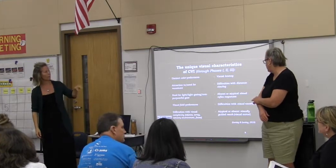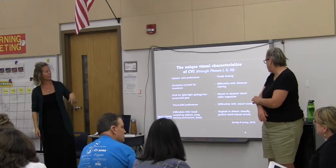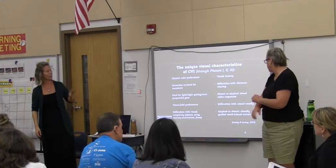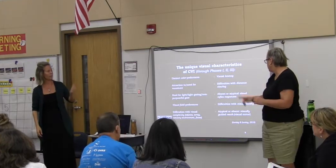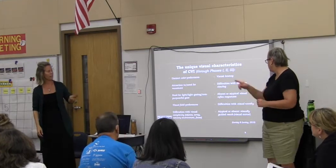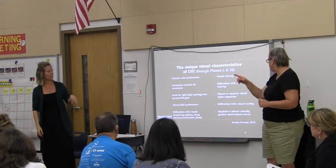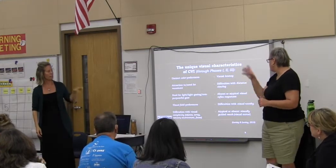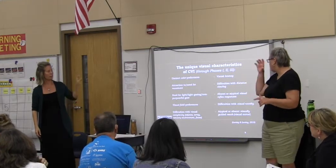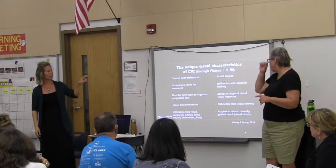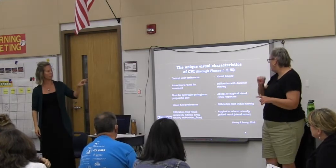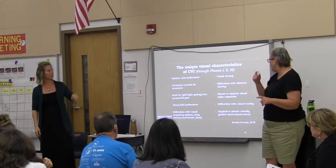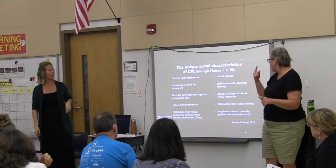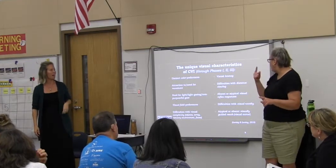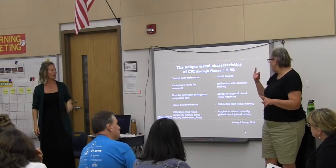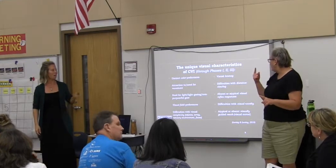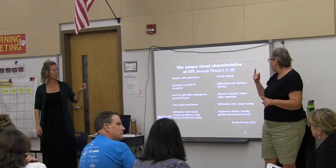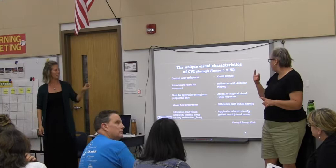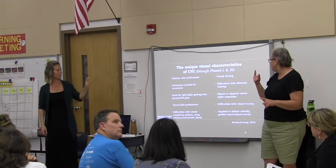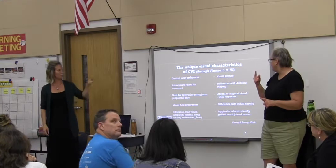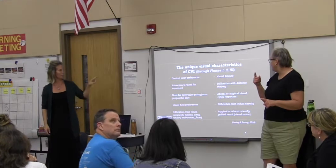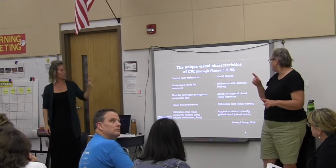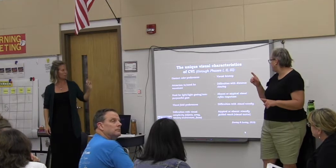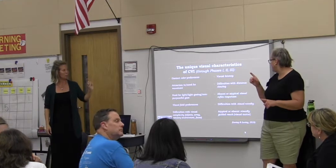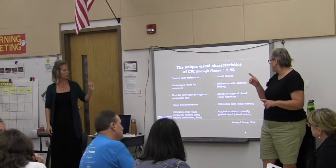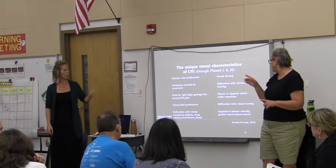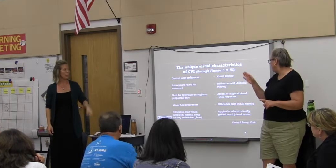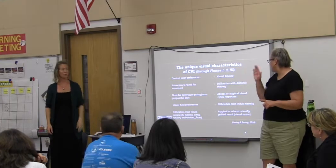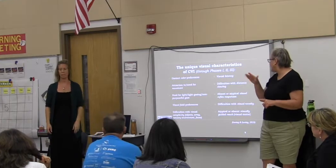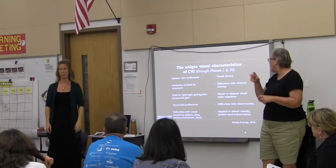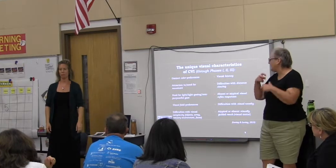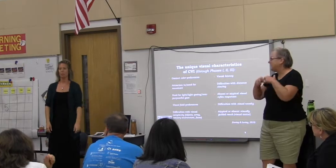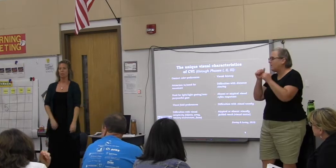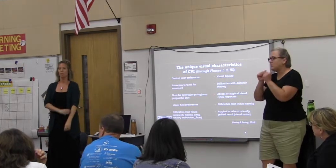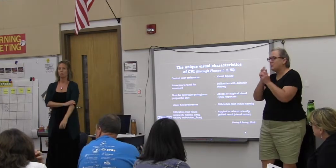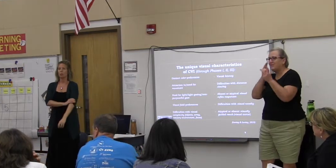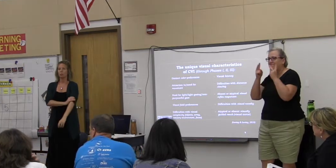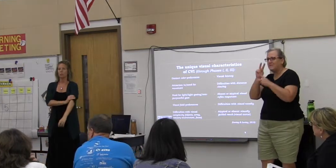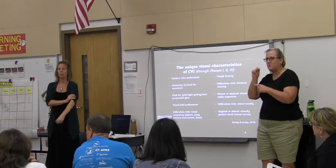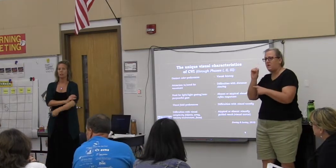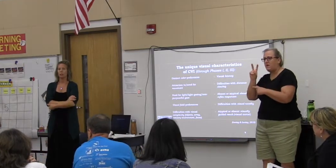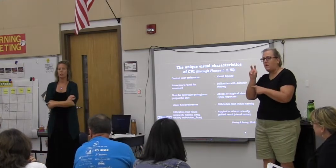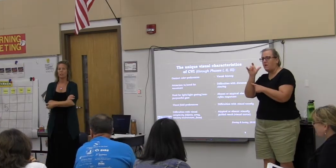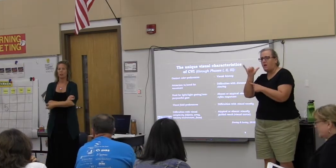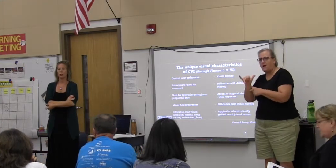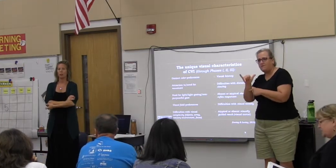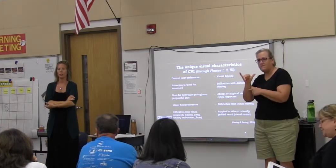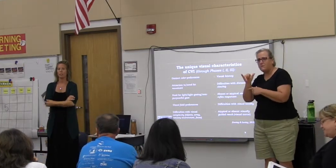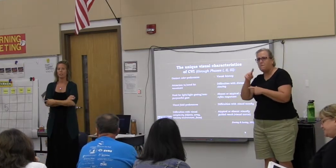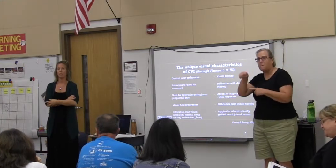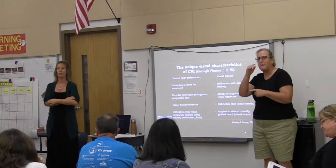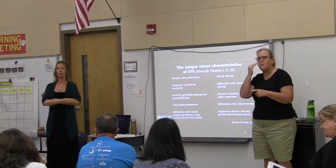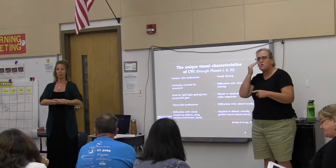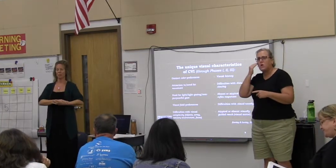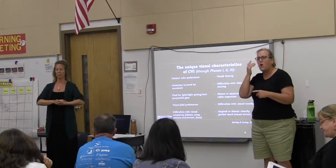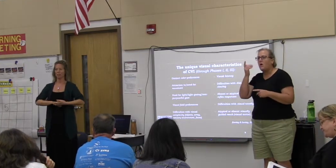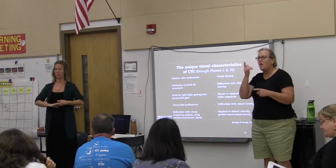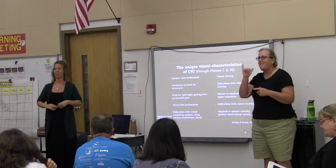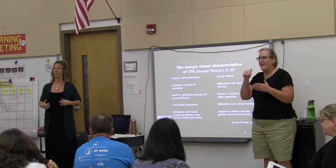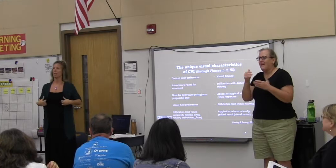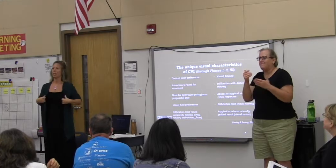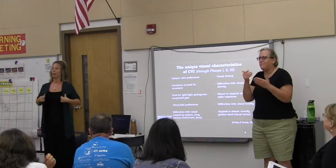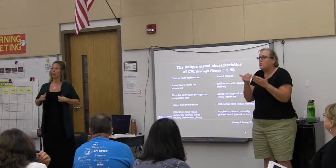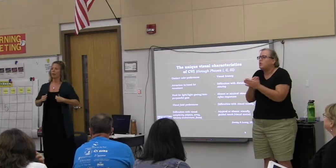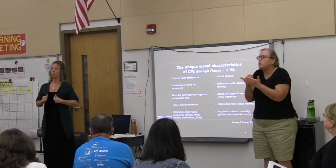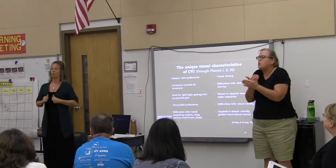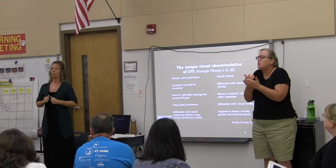Oh, you say I did. I skipped visual novelty. So novelty, as you guys know, is the newness of